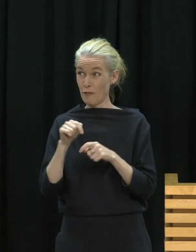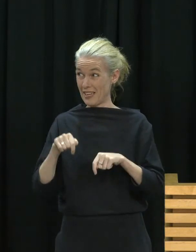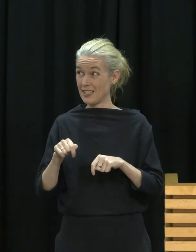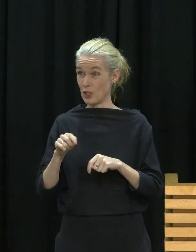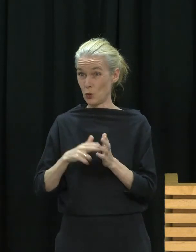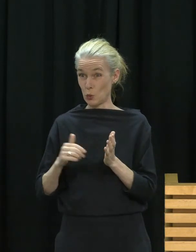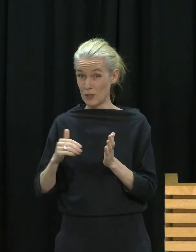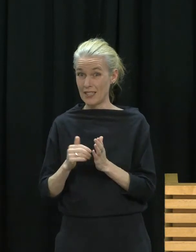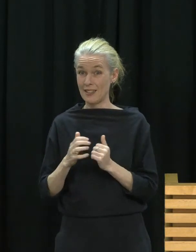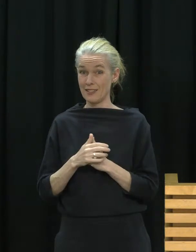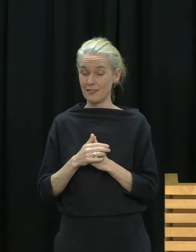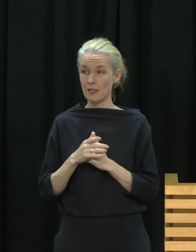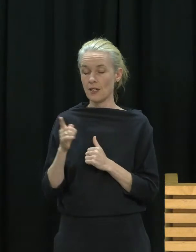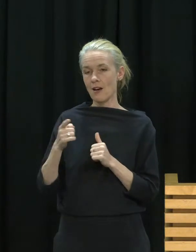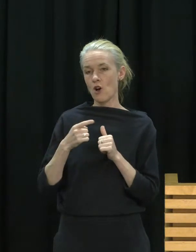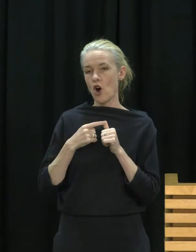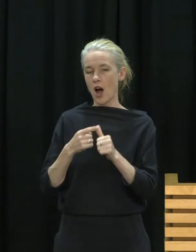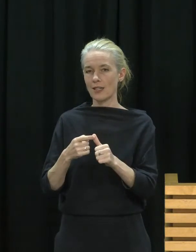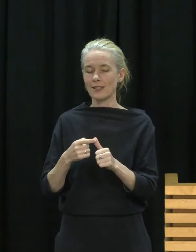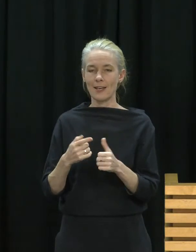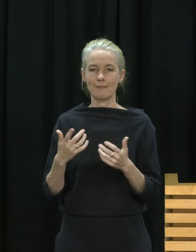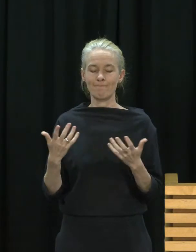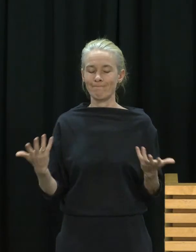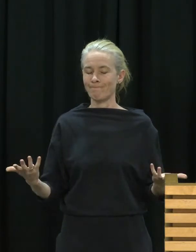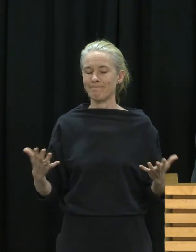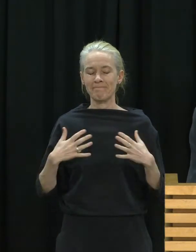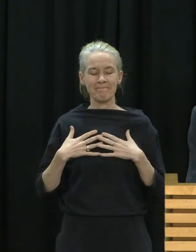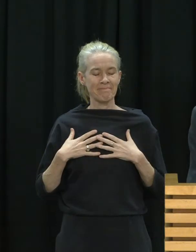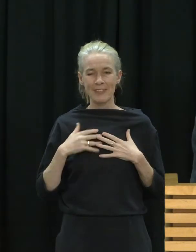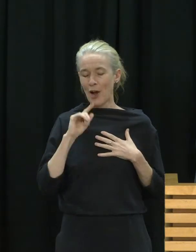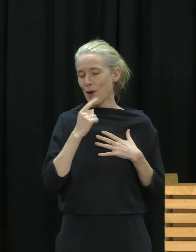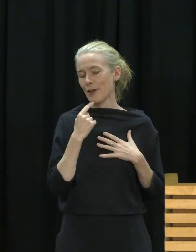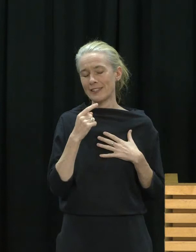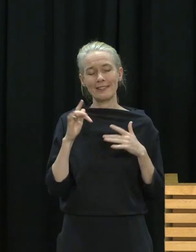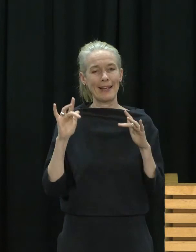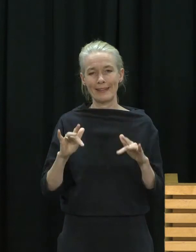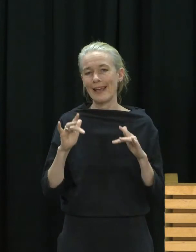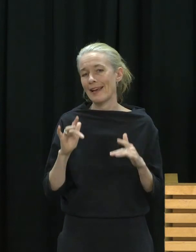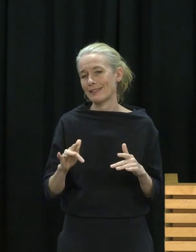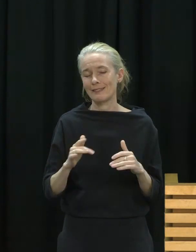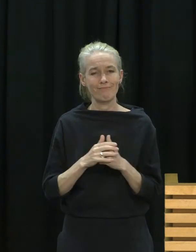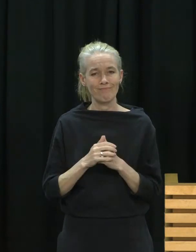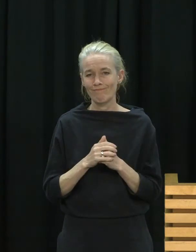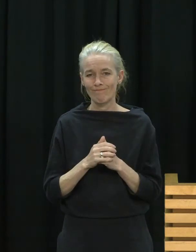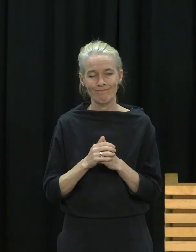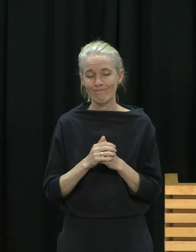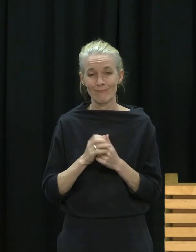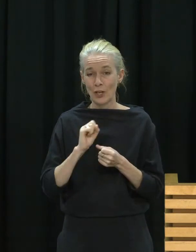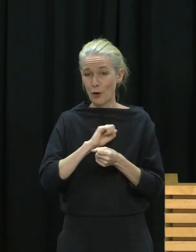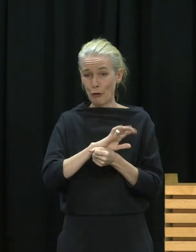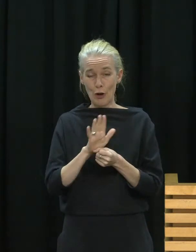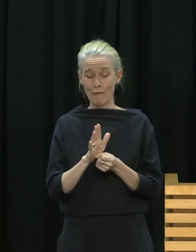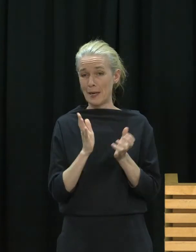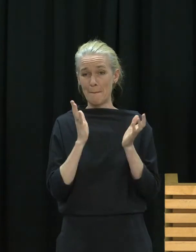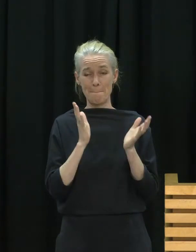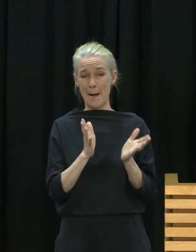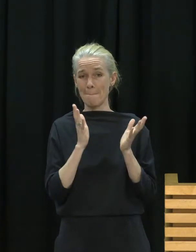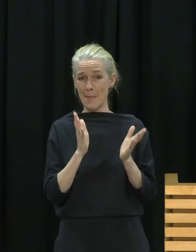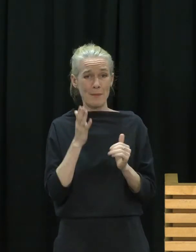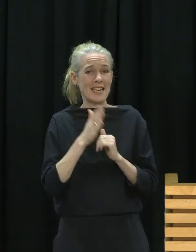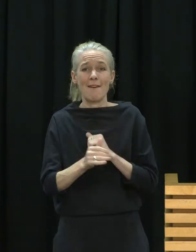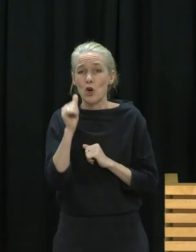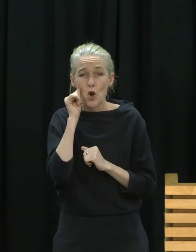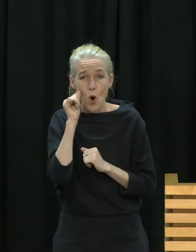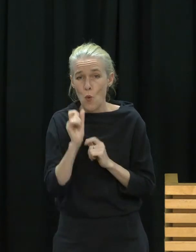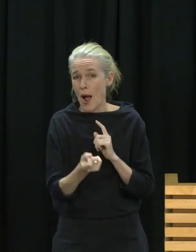learned not to hope or fear here. We just deal with what we deal with at the time. When we look at the